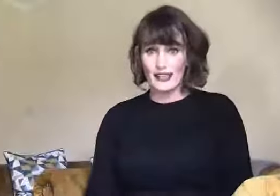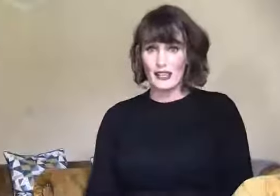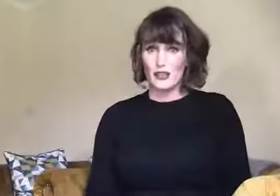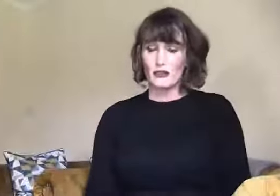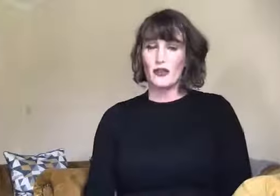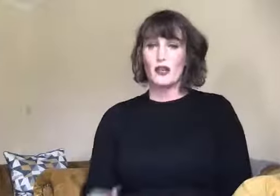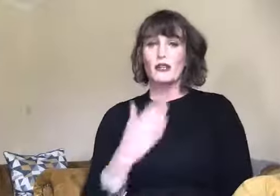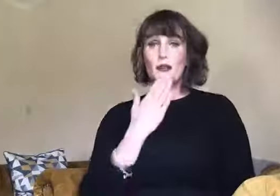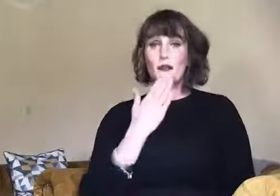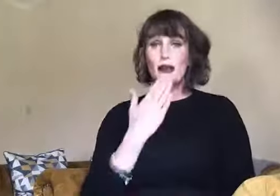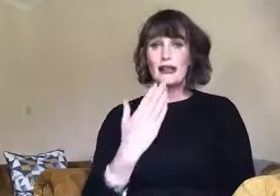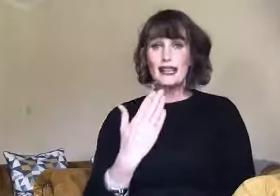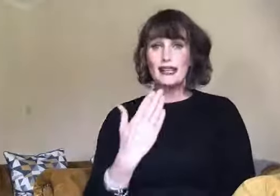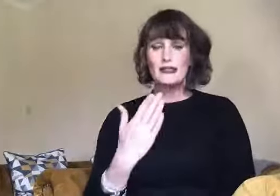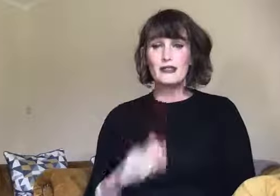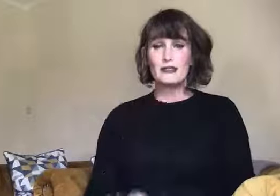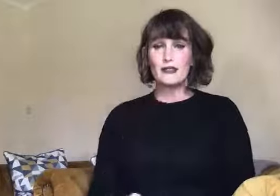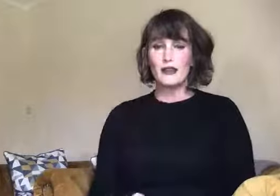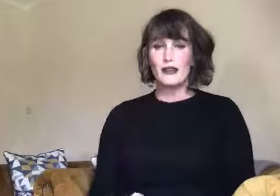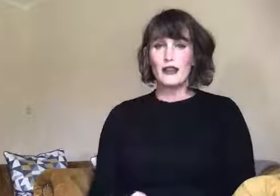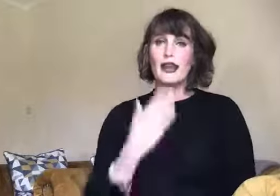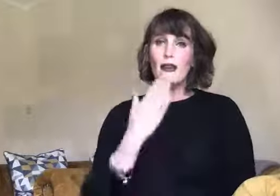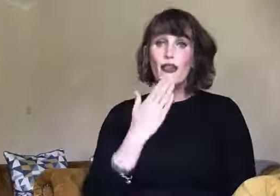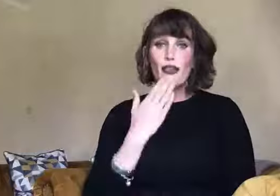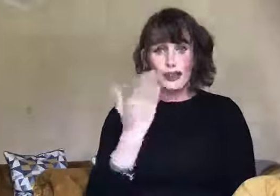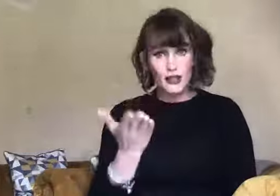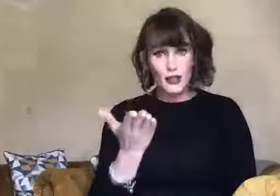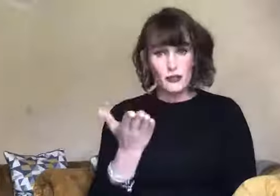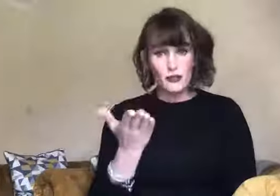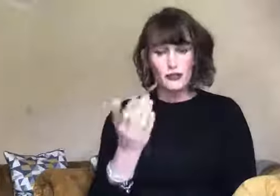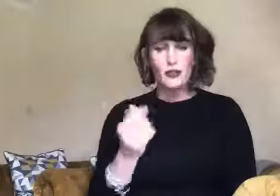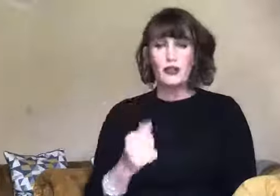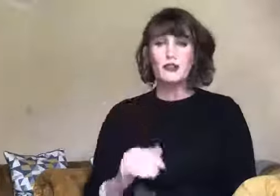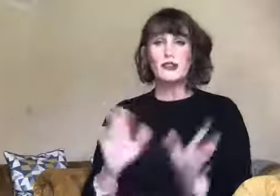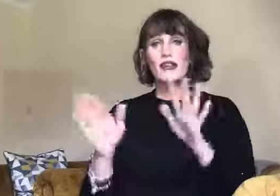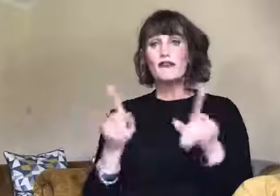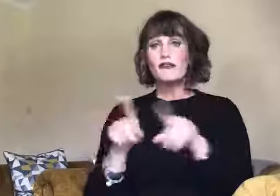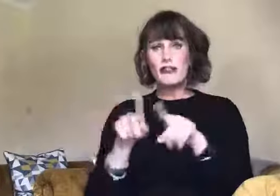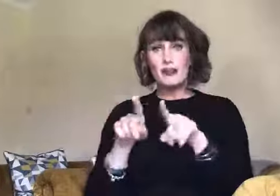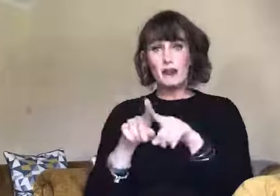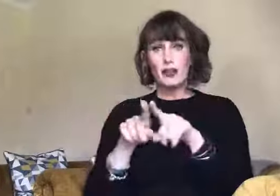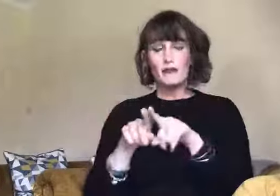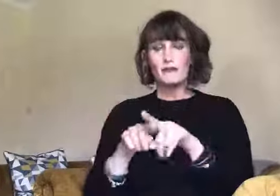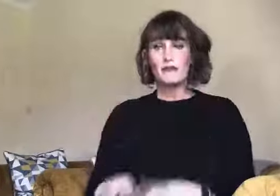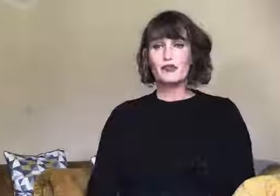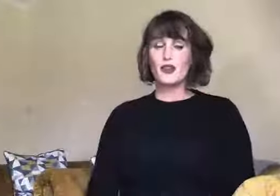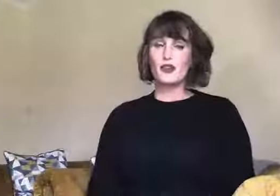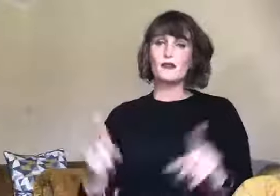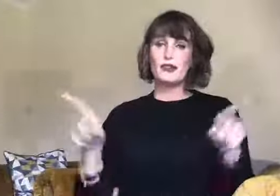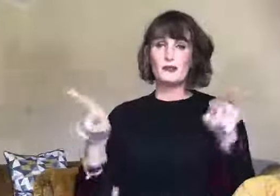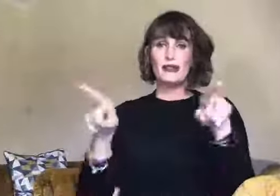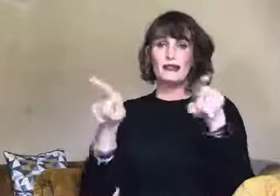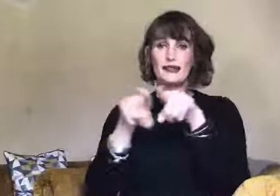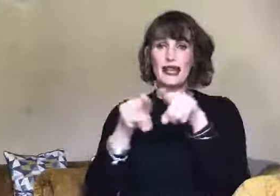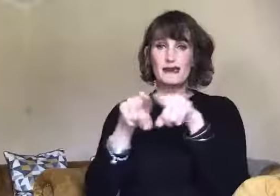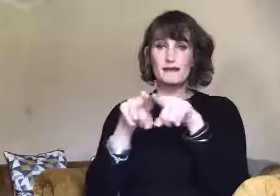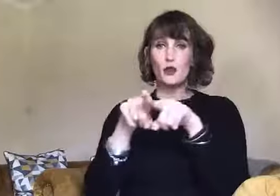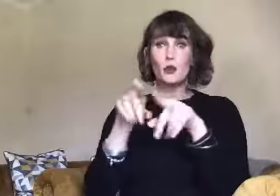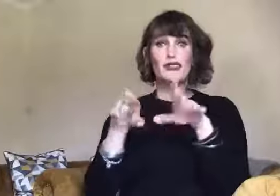thank you. So please and thank you. So they're very similar. So this means the same or